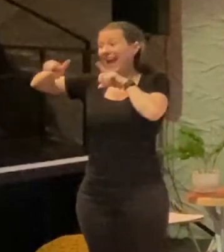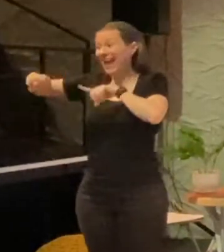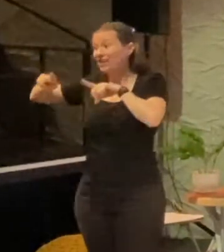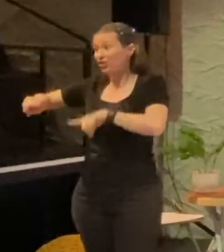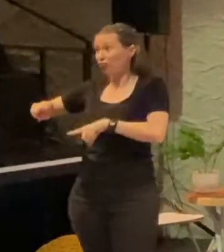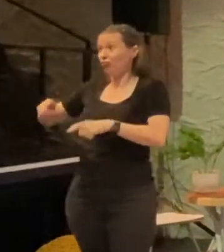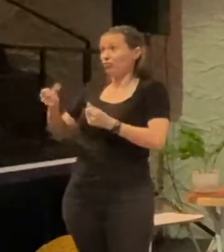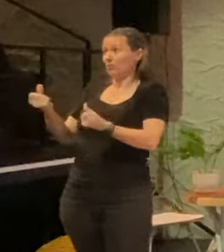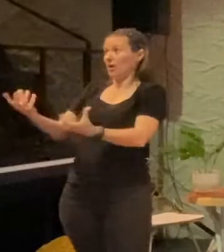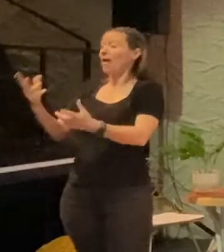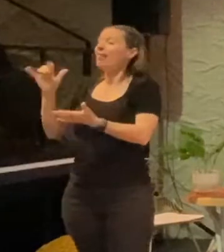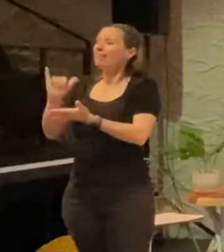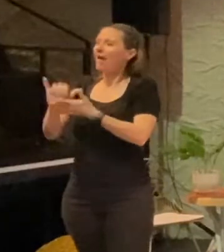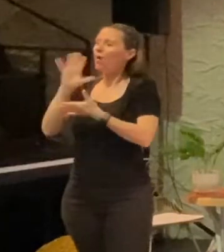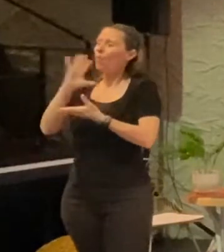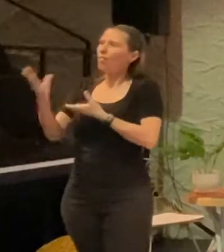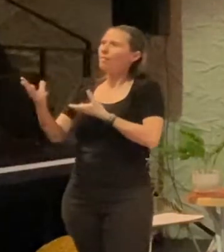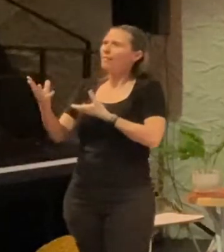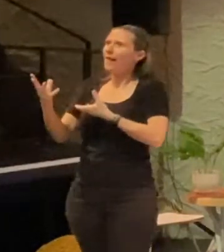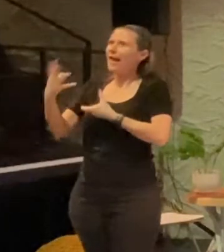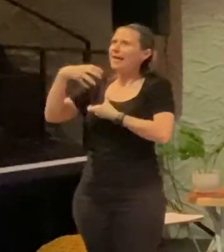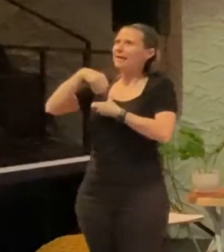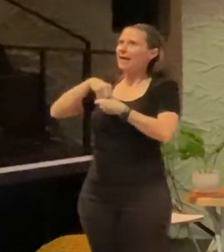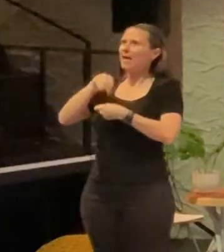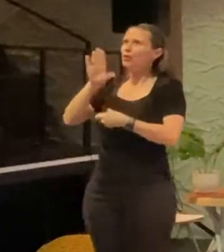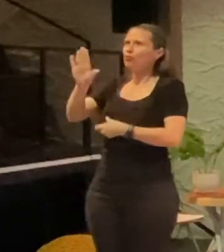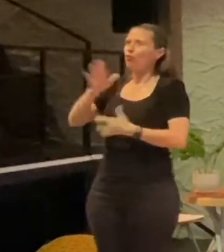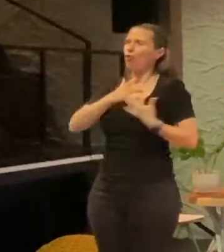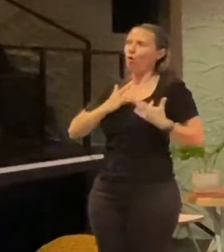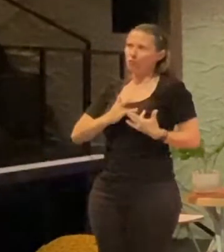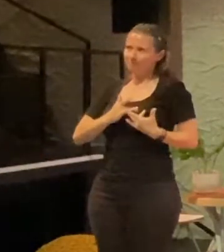will engage your heart,